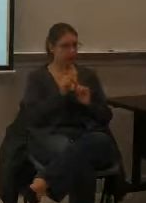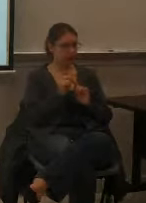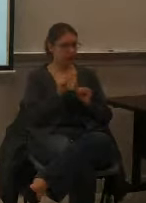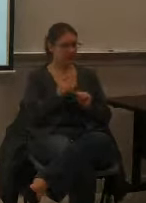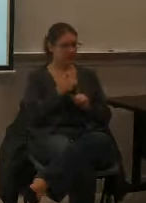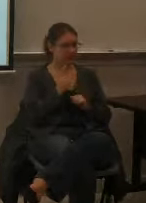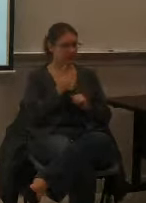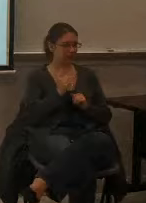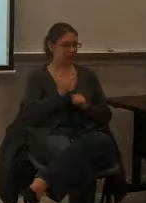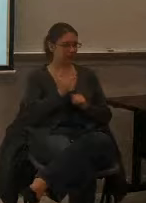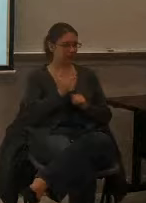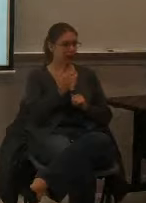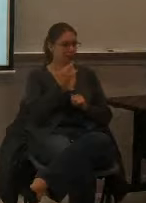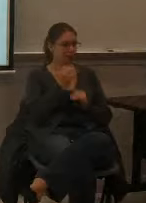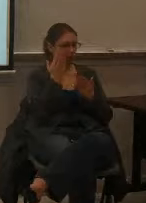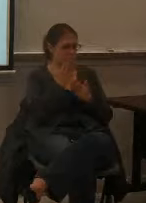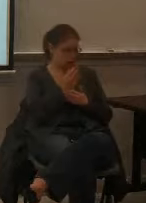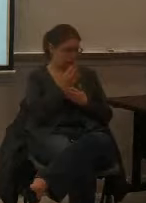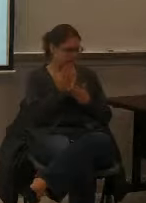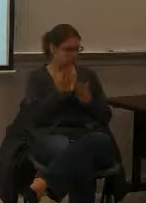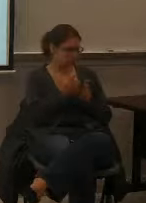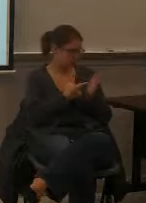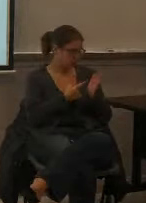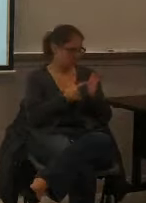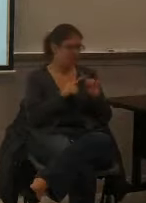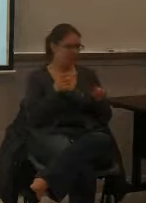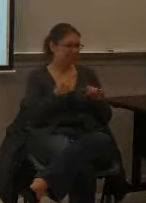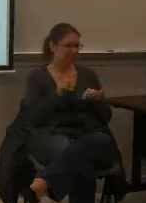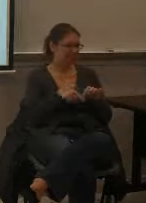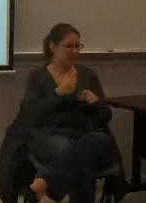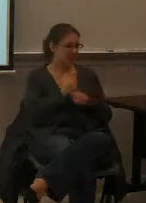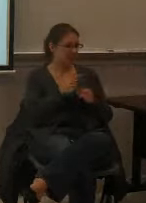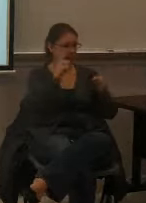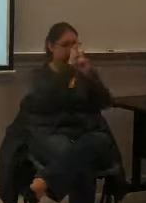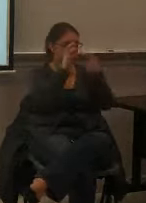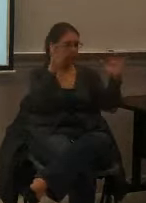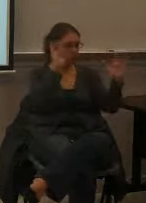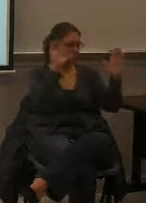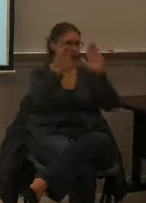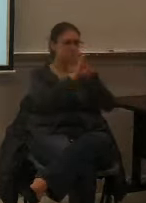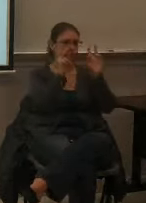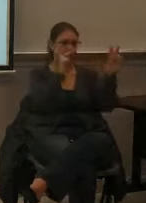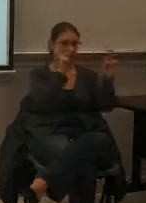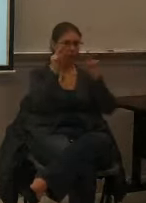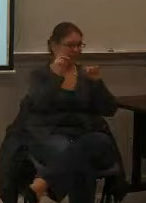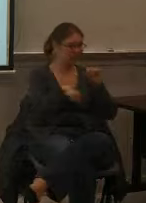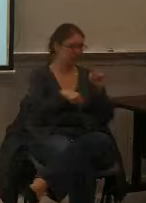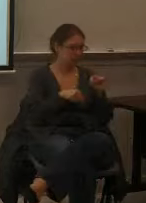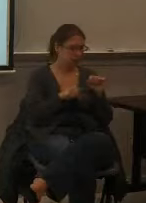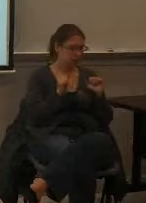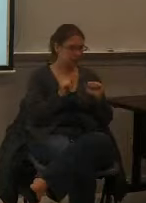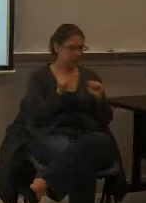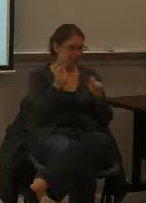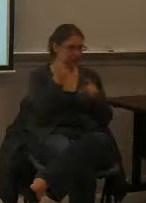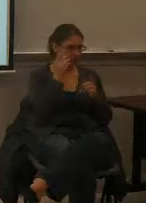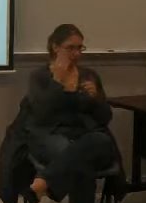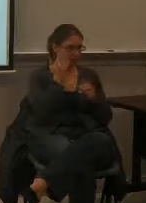light and dark, some of them, but they can't necessarily, a unicellular organism can't form an image. So they can't distinguish